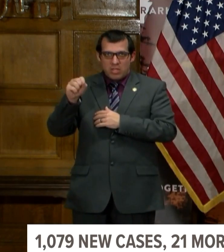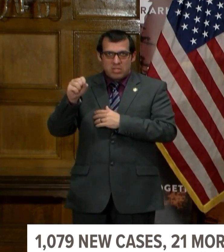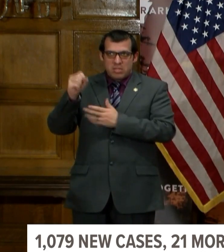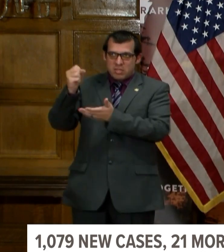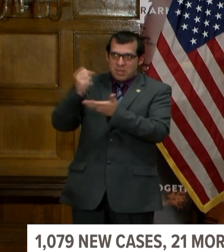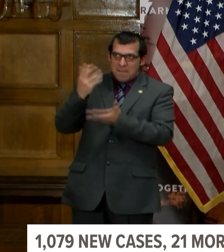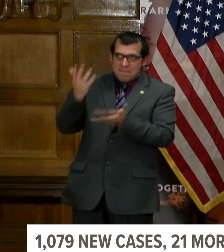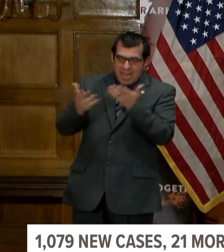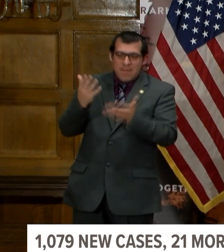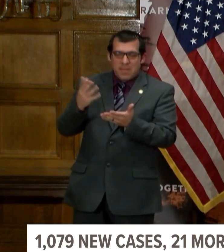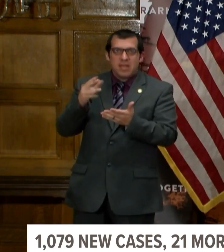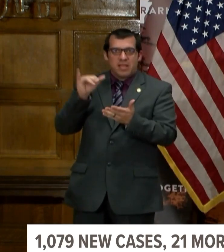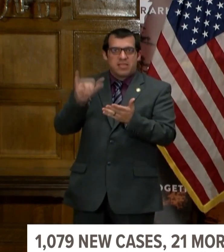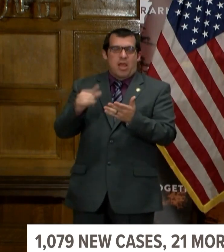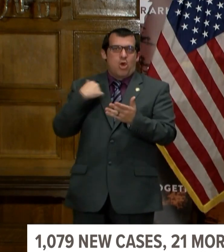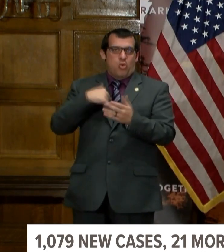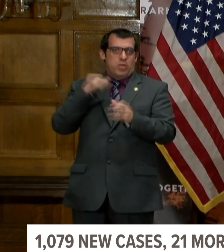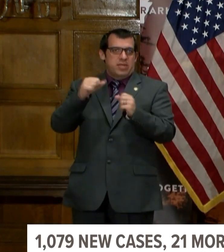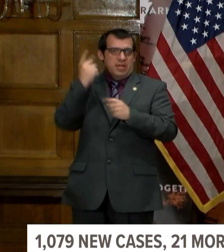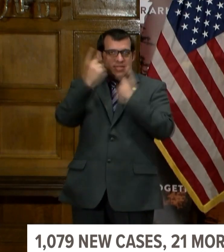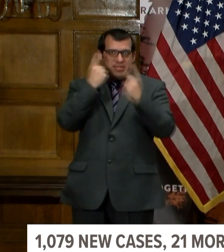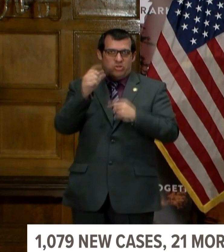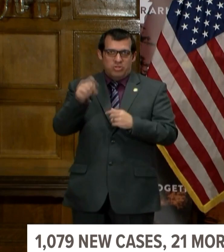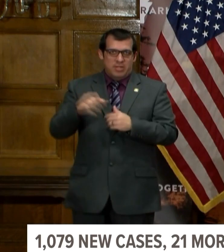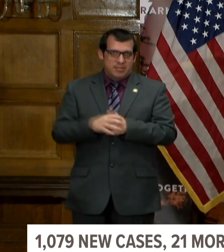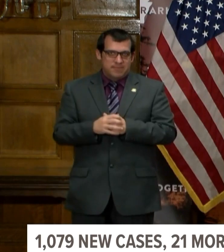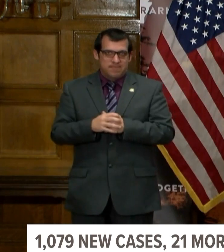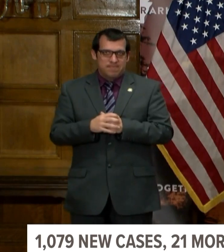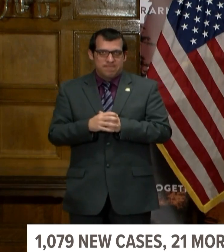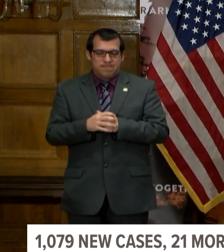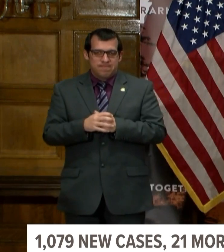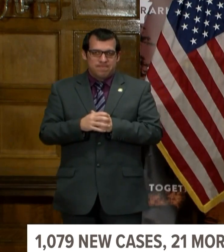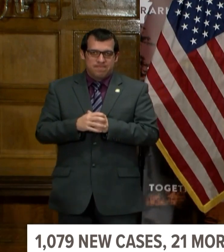something that certainly should be considered.